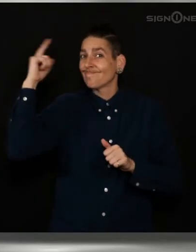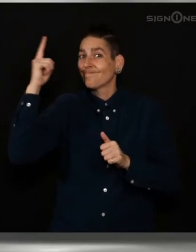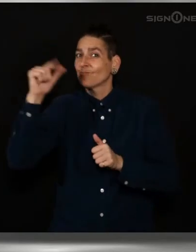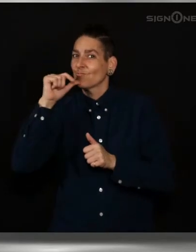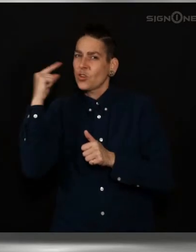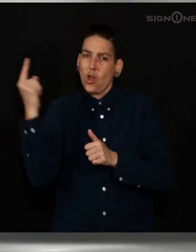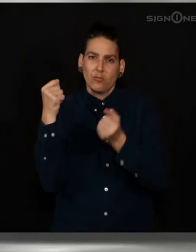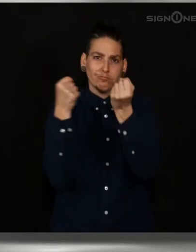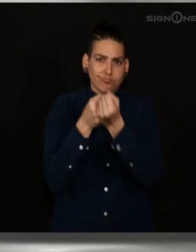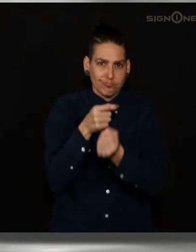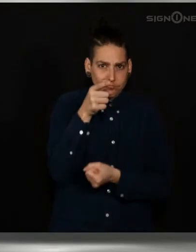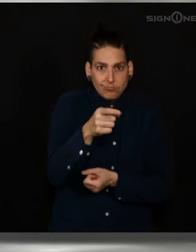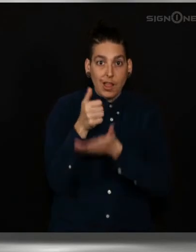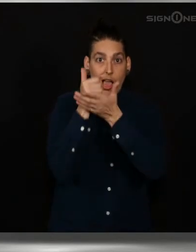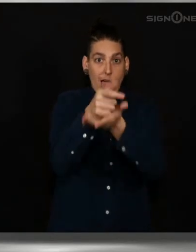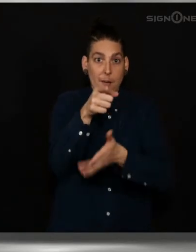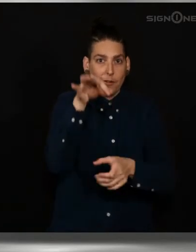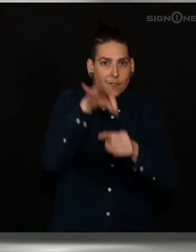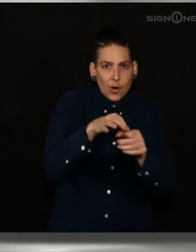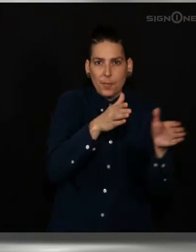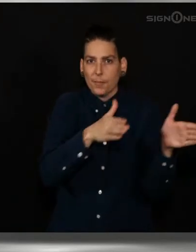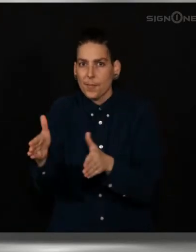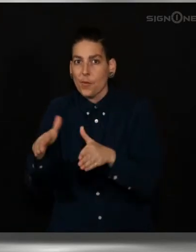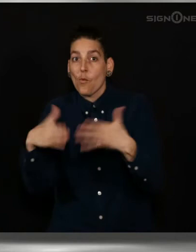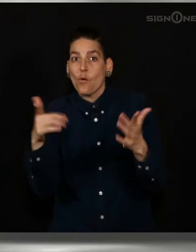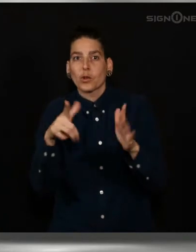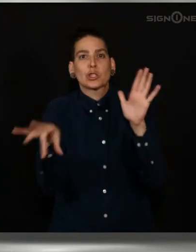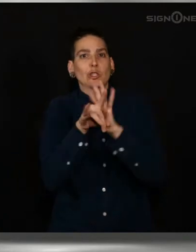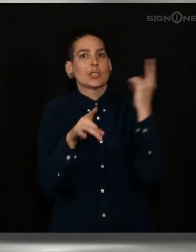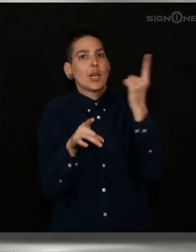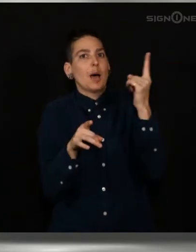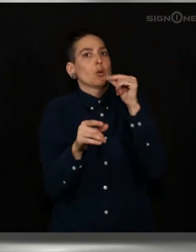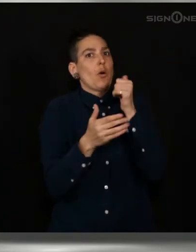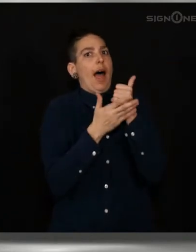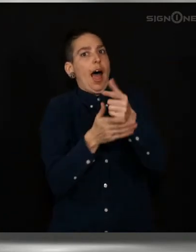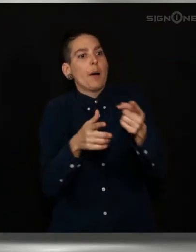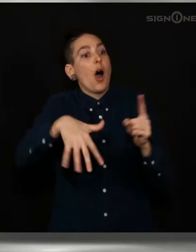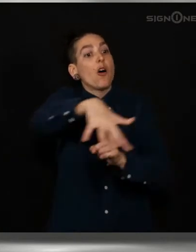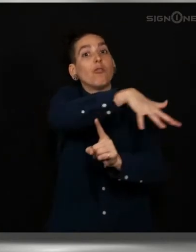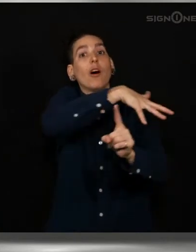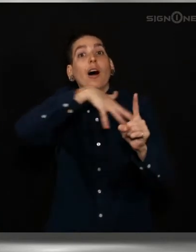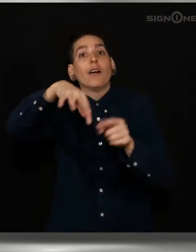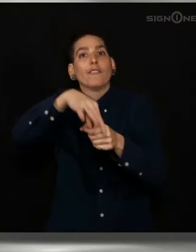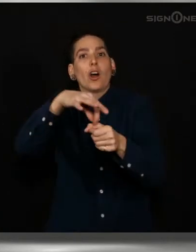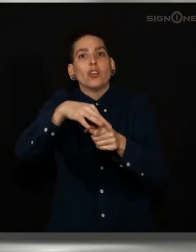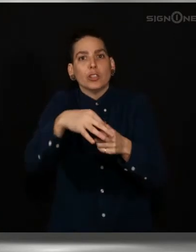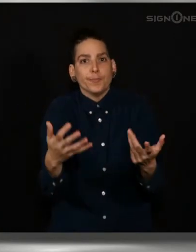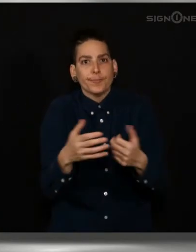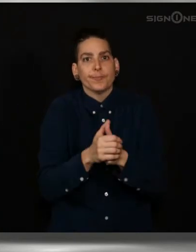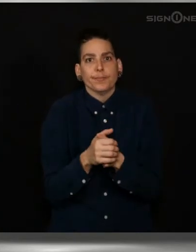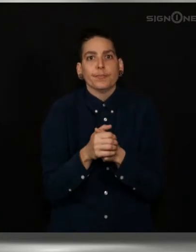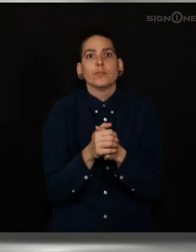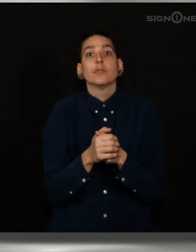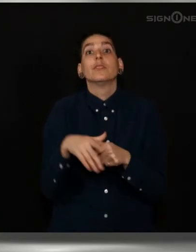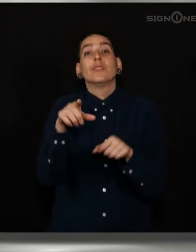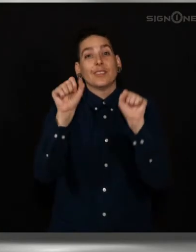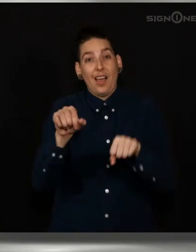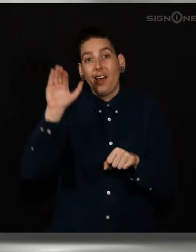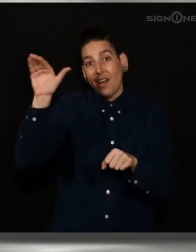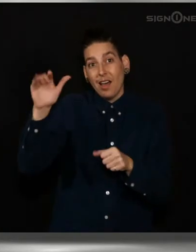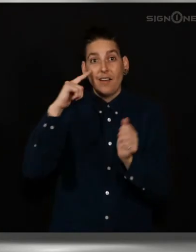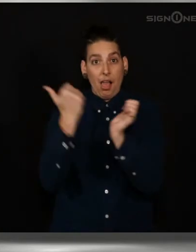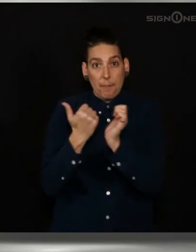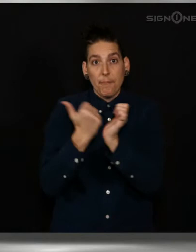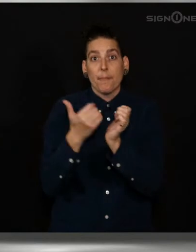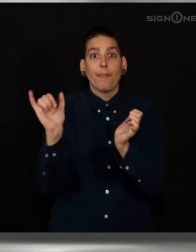your voting plan, or you may want to choose someone just to help around voting. You can ask for help with one part of the process, like